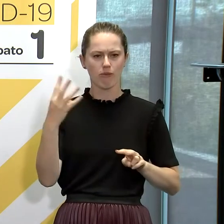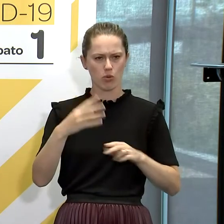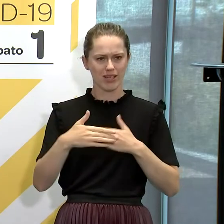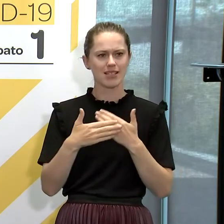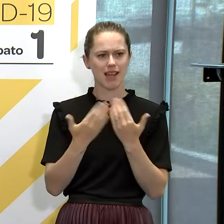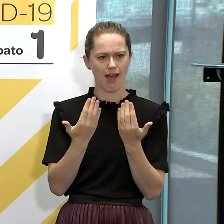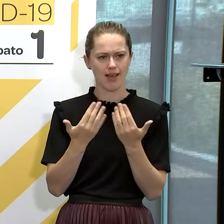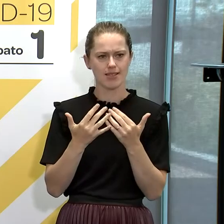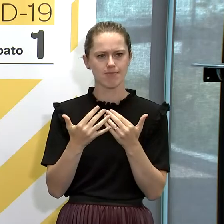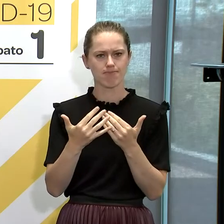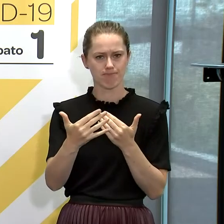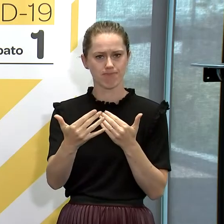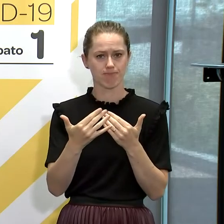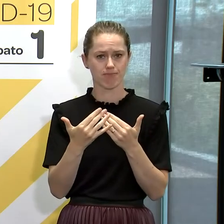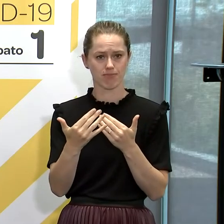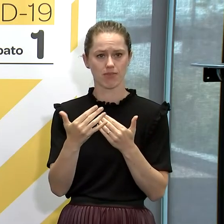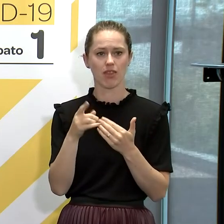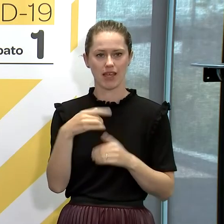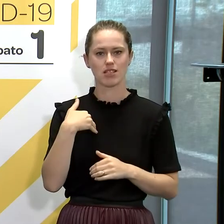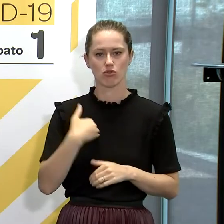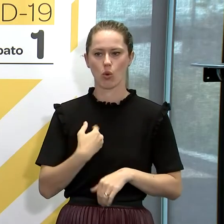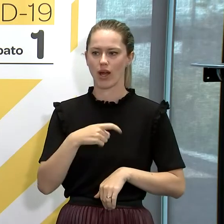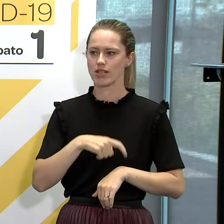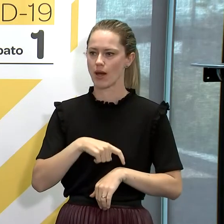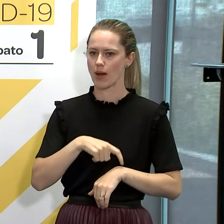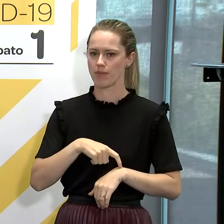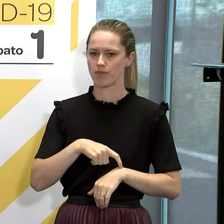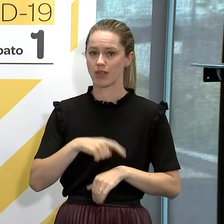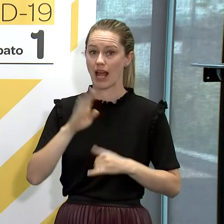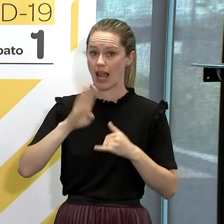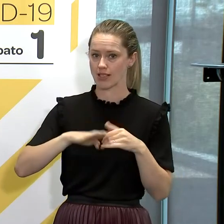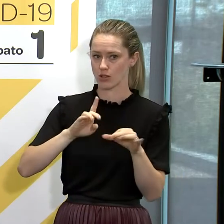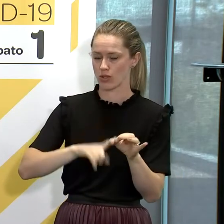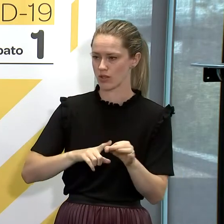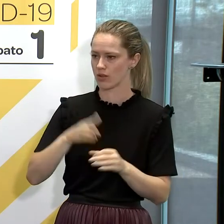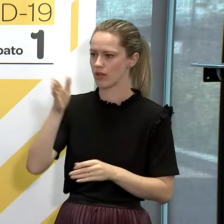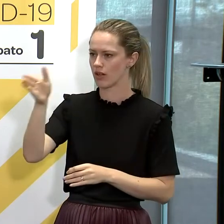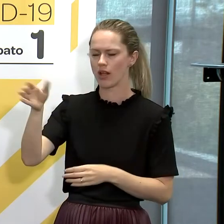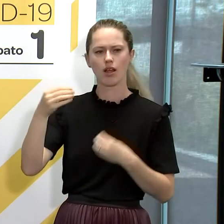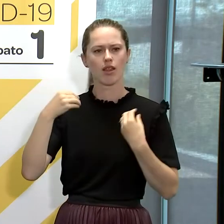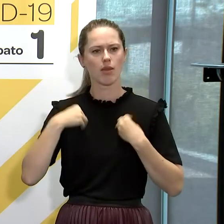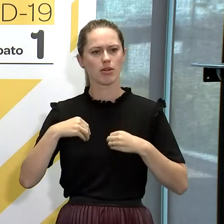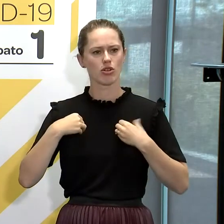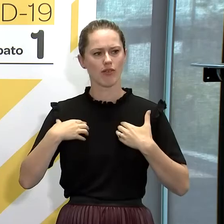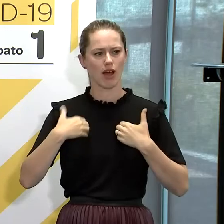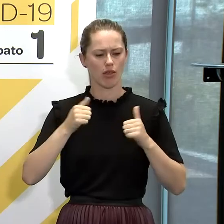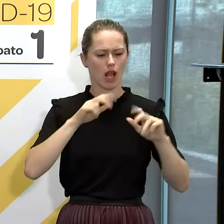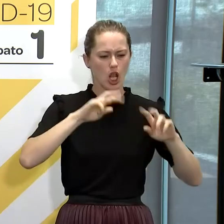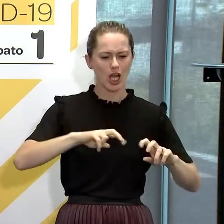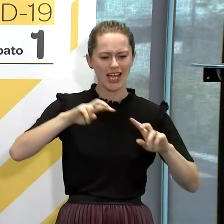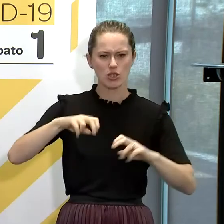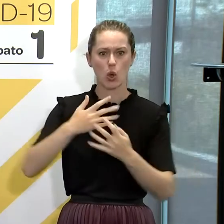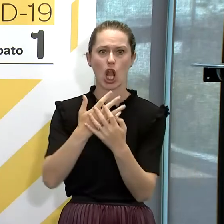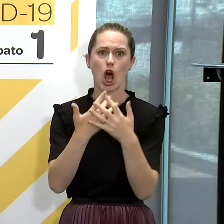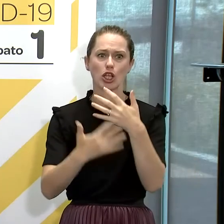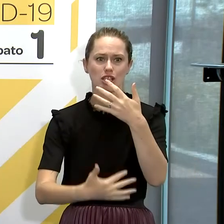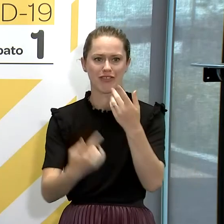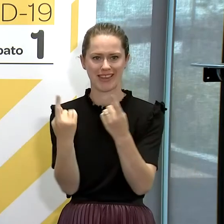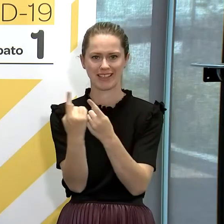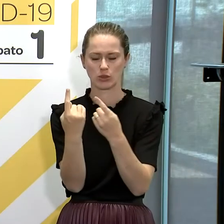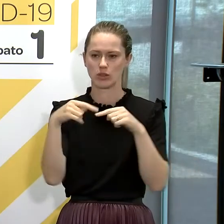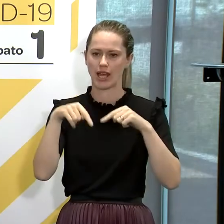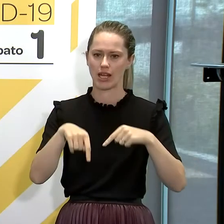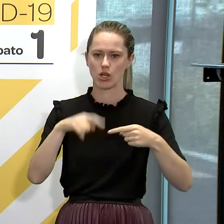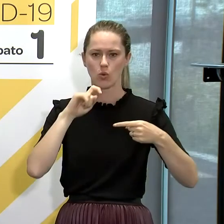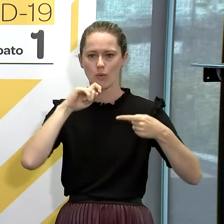period is the required period. So I'll just take a last question. It sounds like the ministry is looking into an awful lot of things. I mean, today you've looked